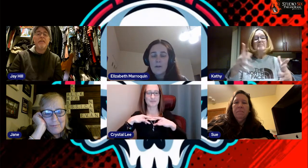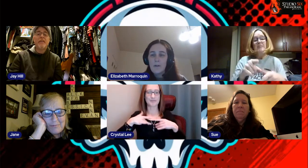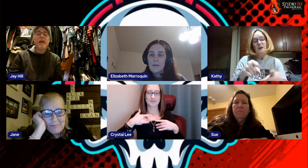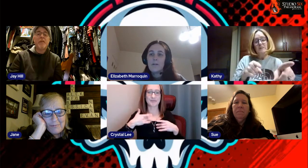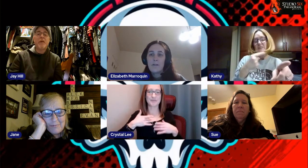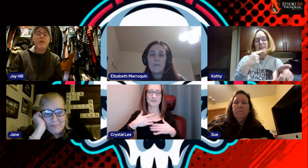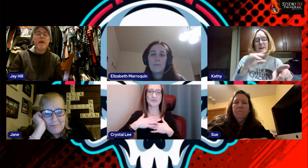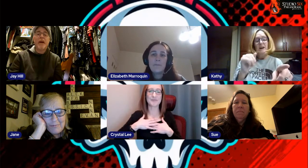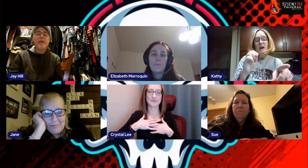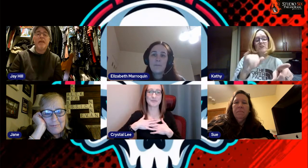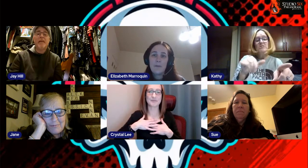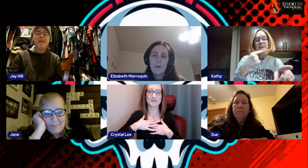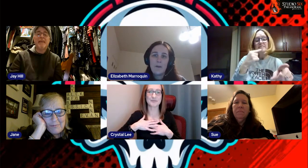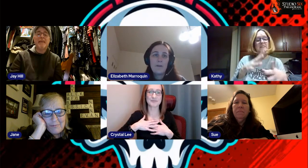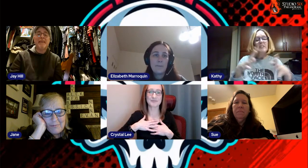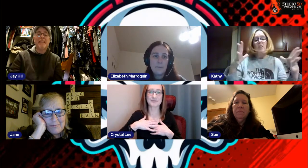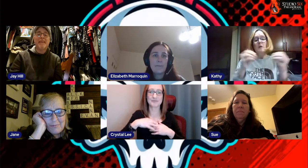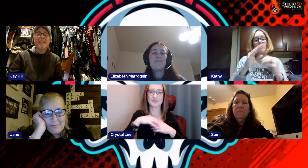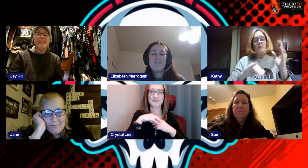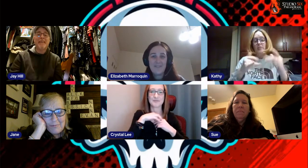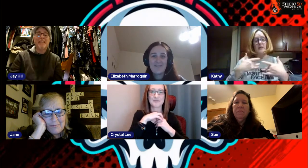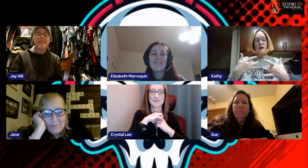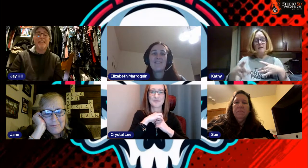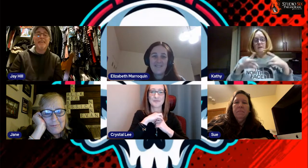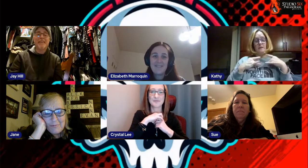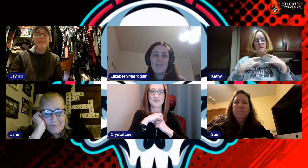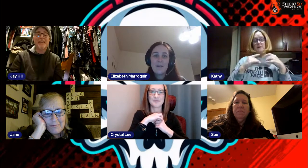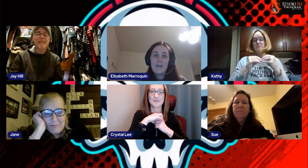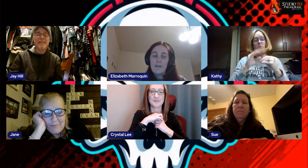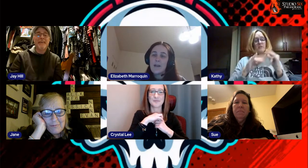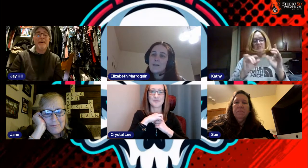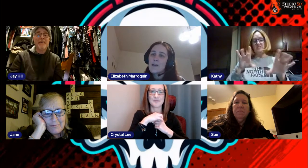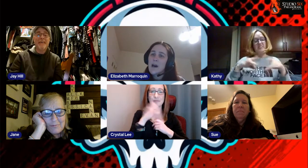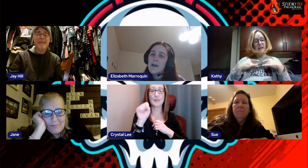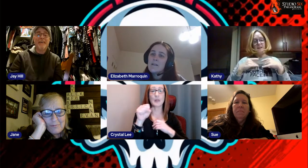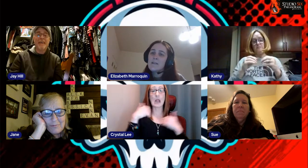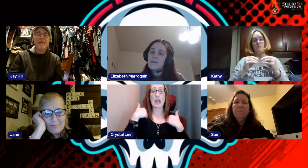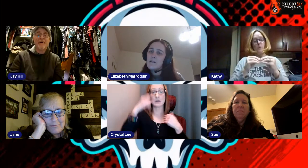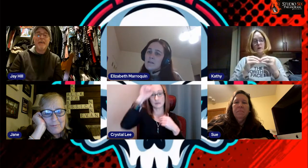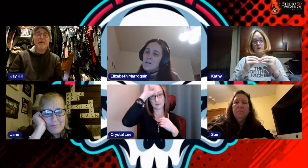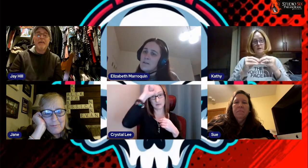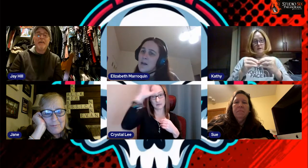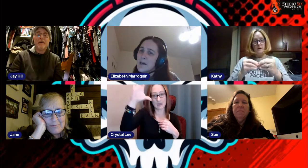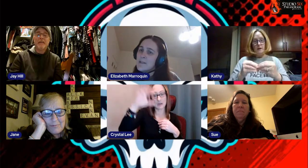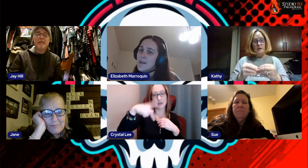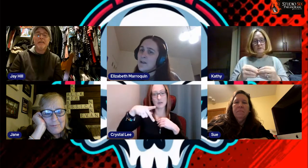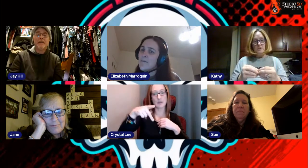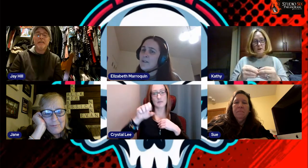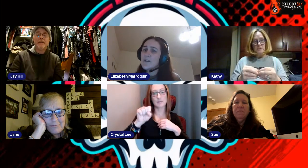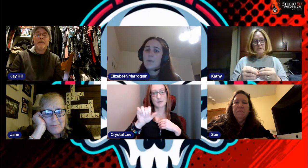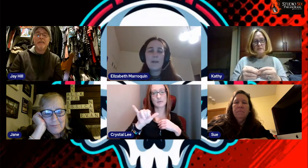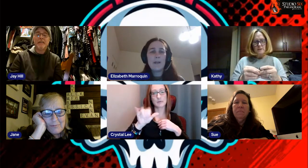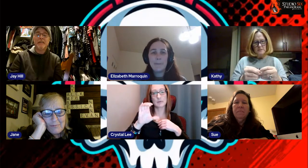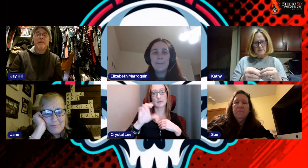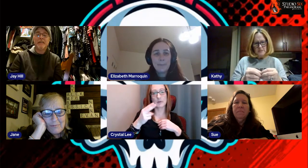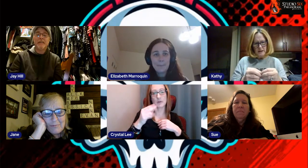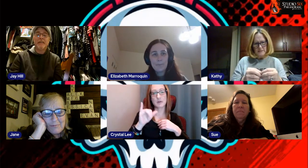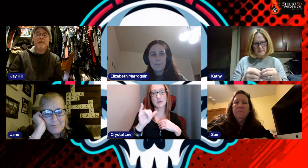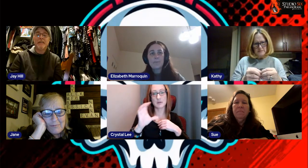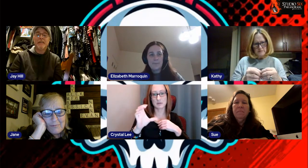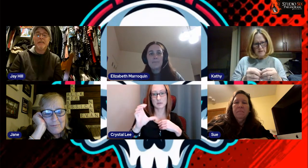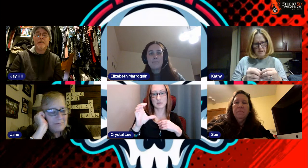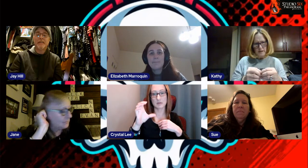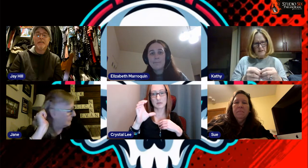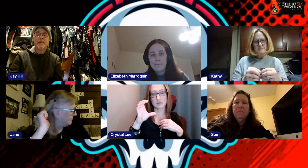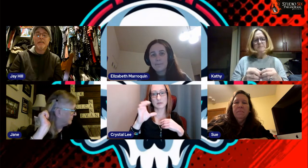She's a lot more than that. Yeah, she's a lot more than that. Jay said a lot more than that. It's more than just Sky is saying physical medium.